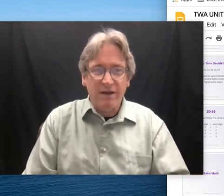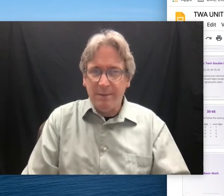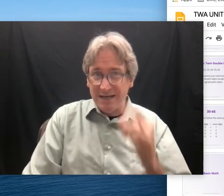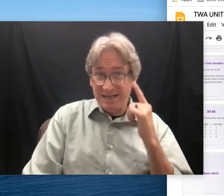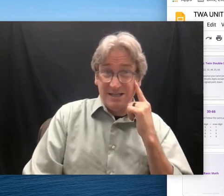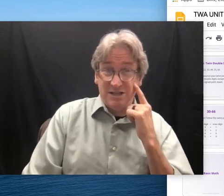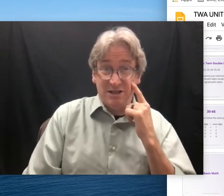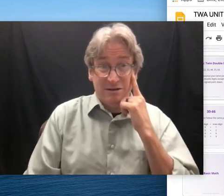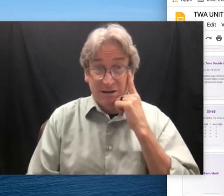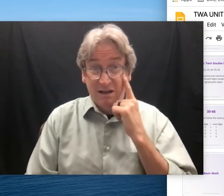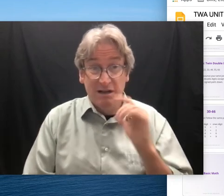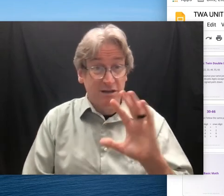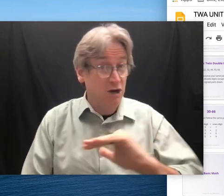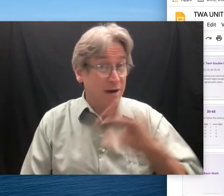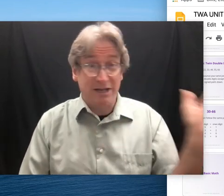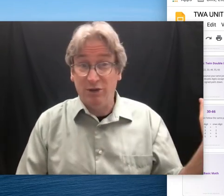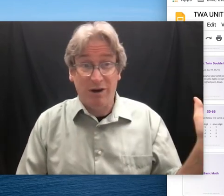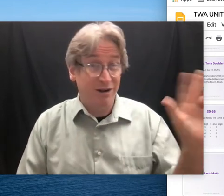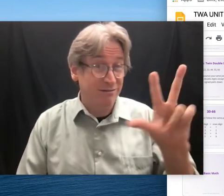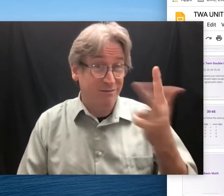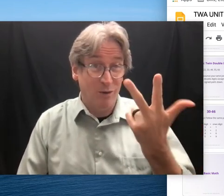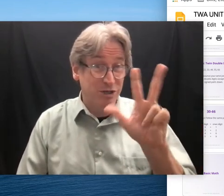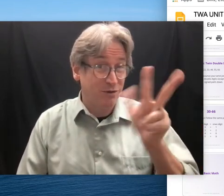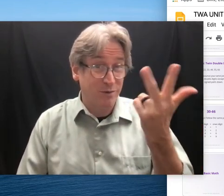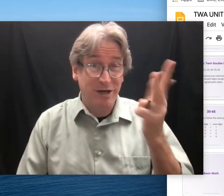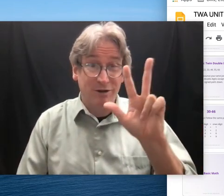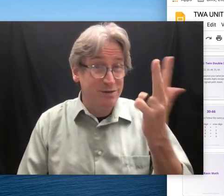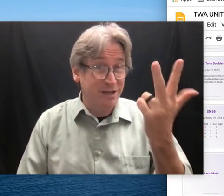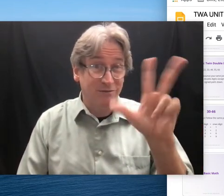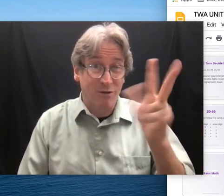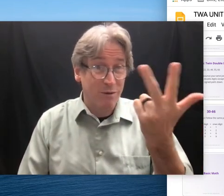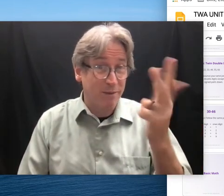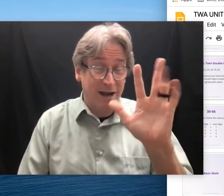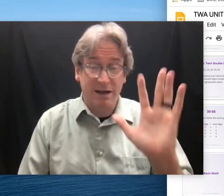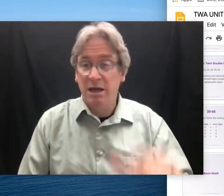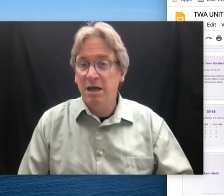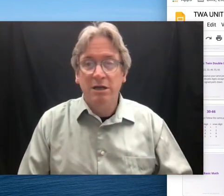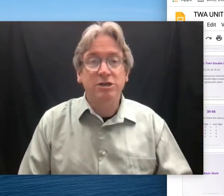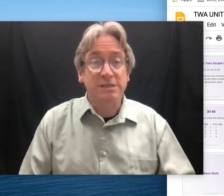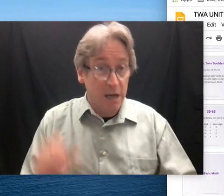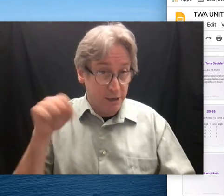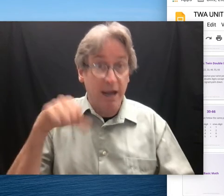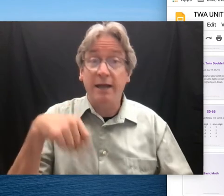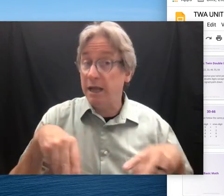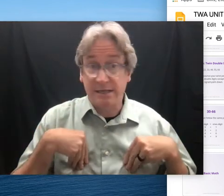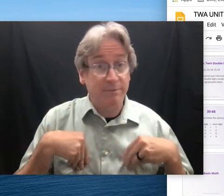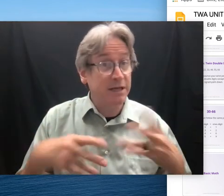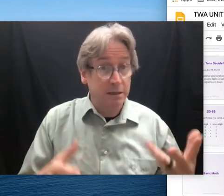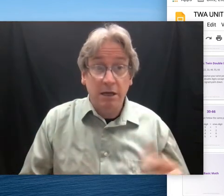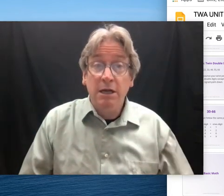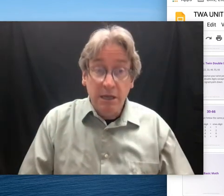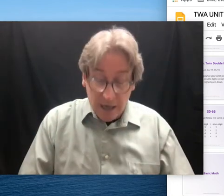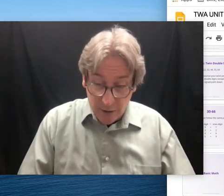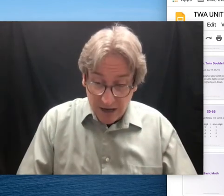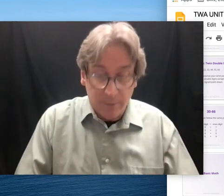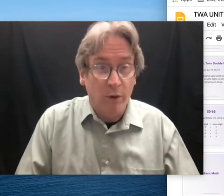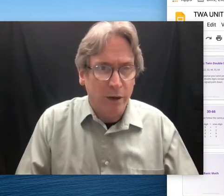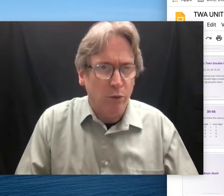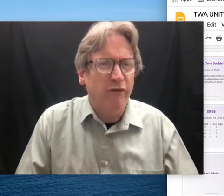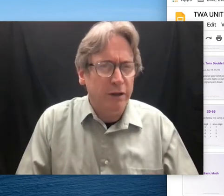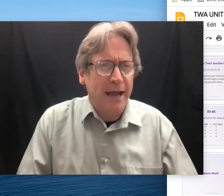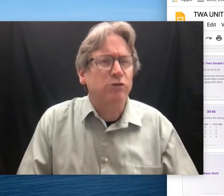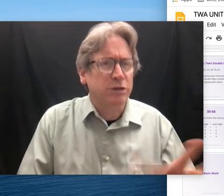If anybody decides to correct you on which 3 you're using, forward, back, just nod your head, accept it, and at